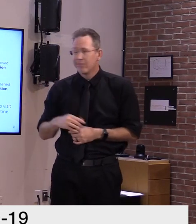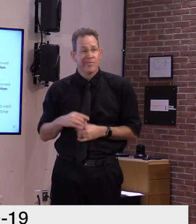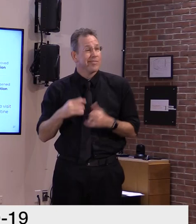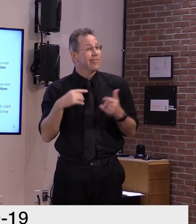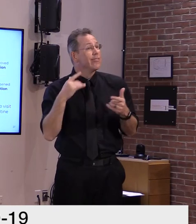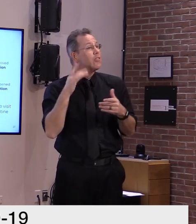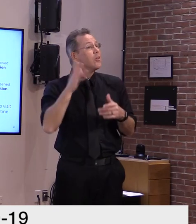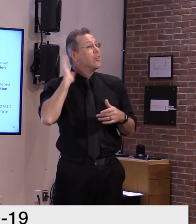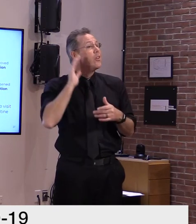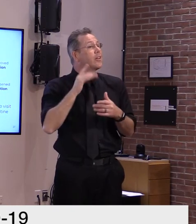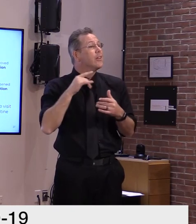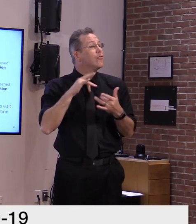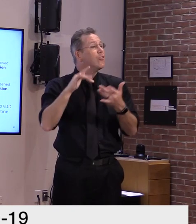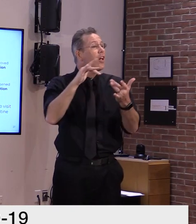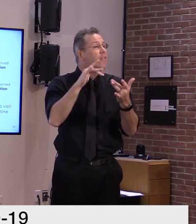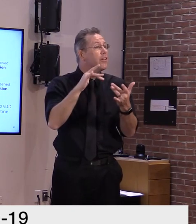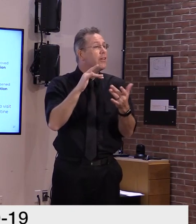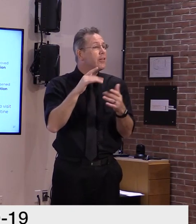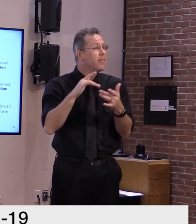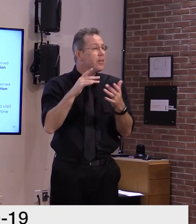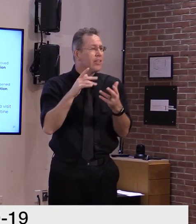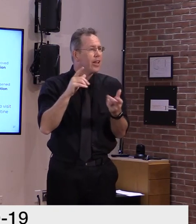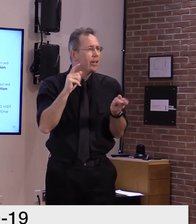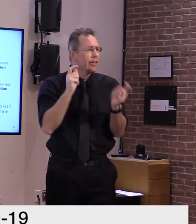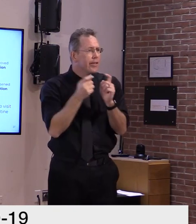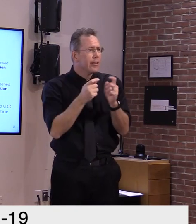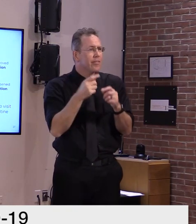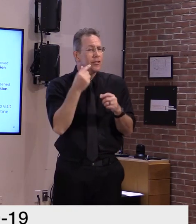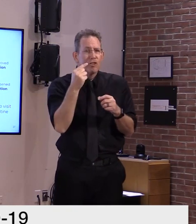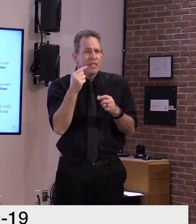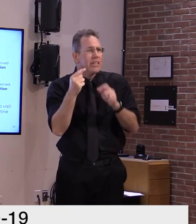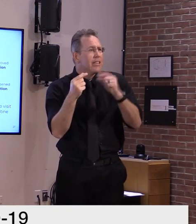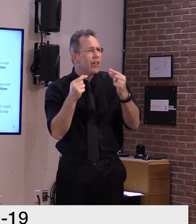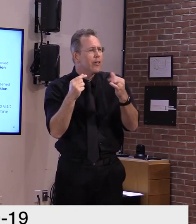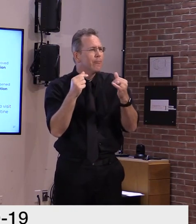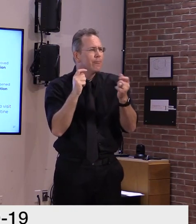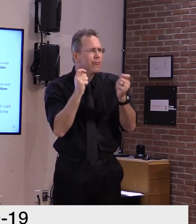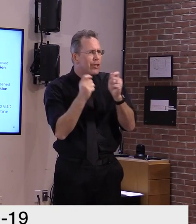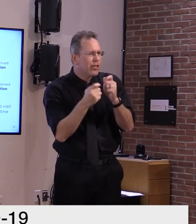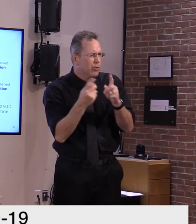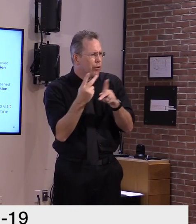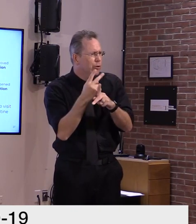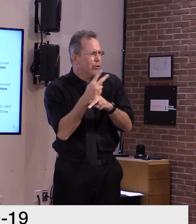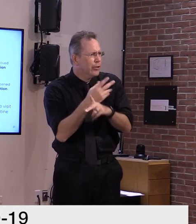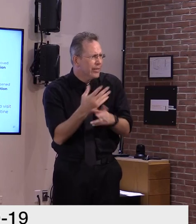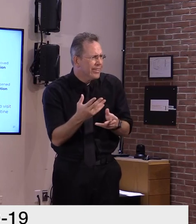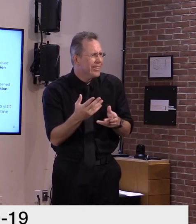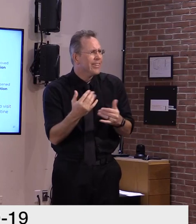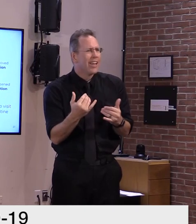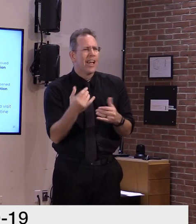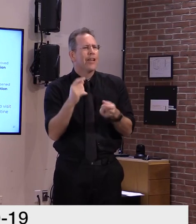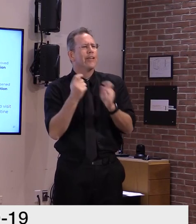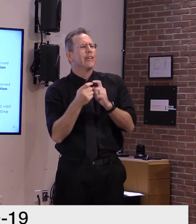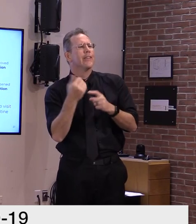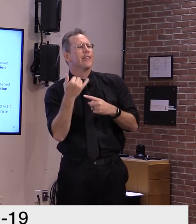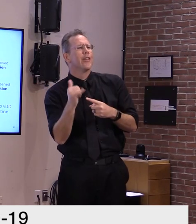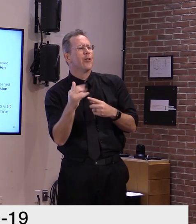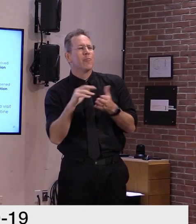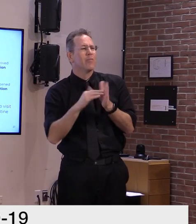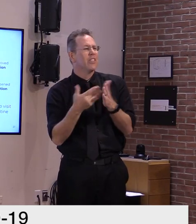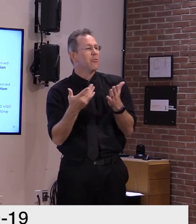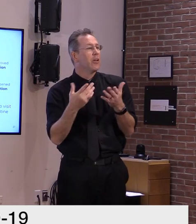week, while 13 moved to red or yellow. That nets out at a decrease of about